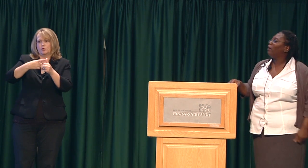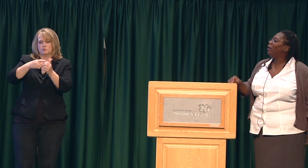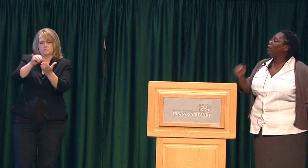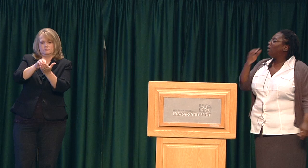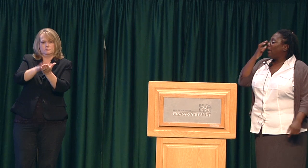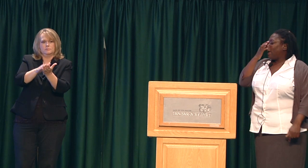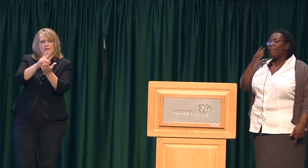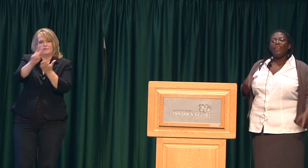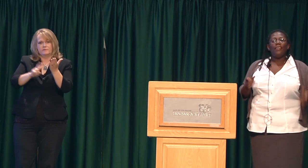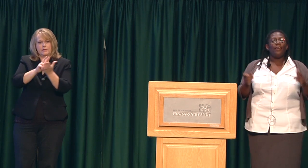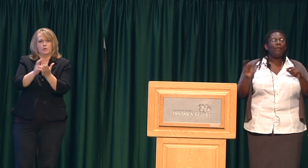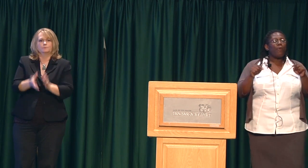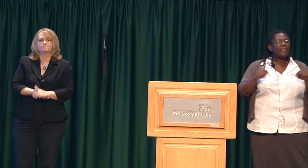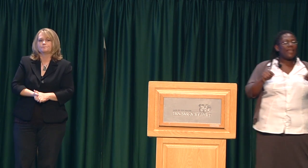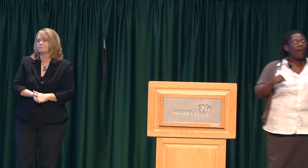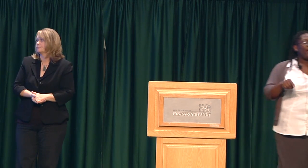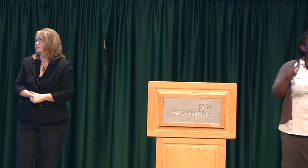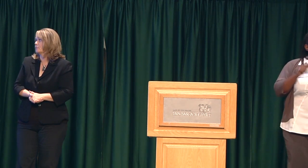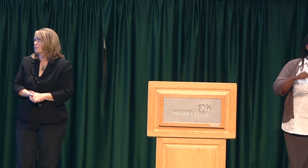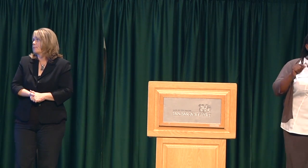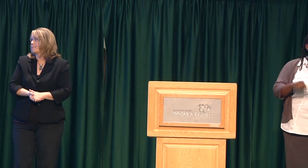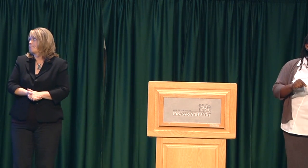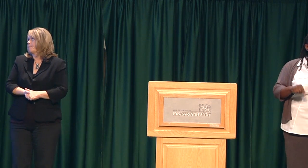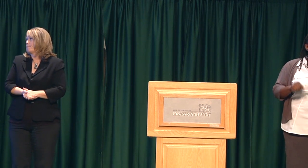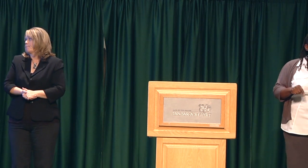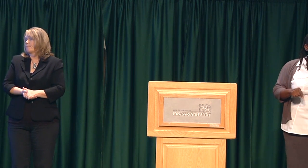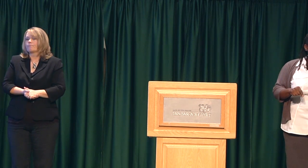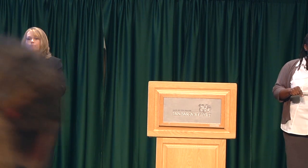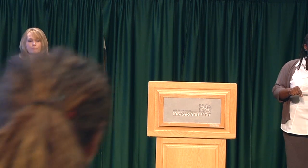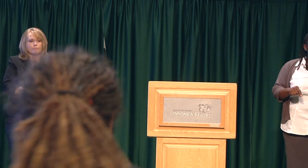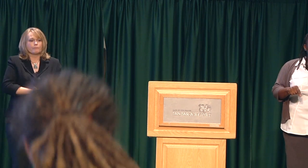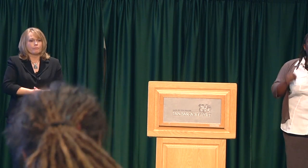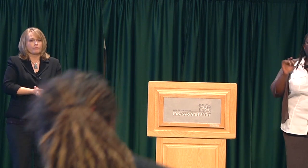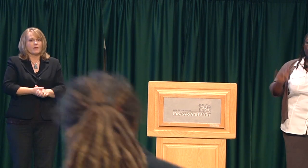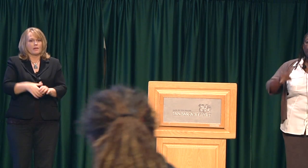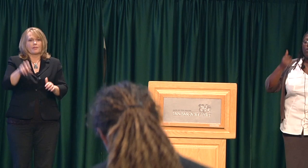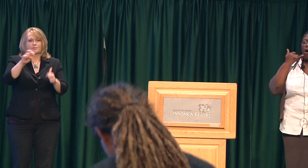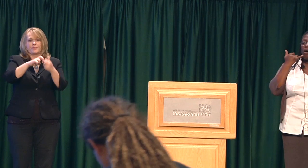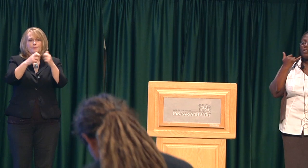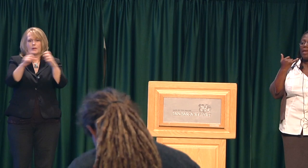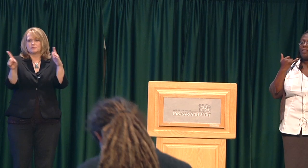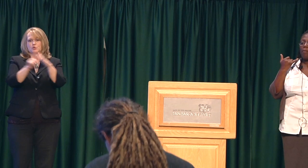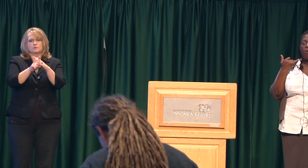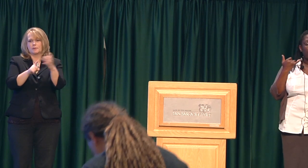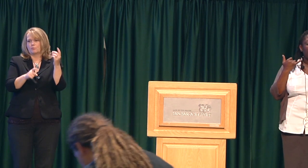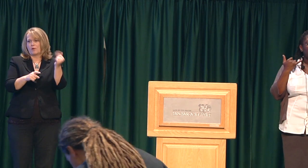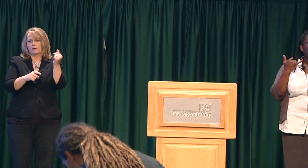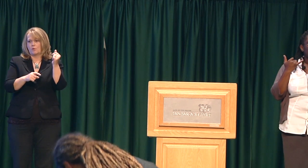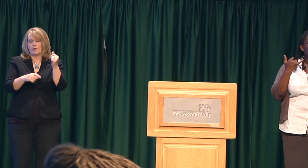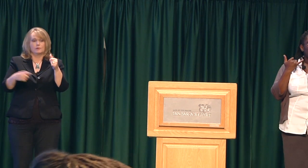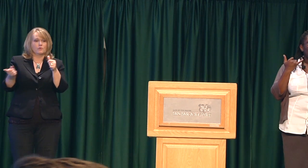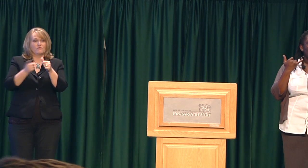video. And it breaks down at the very beginning of your conversation. As soon as you call to make that